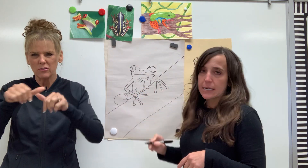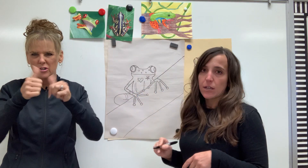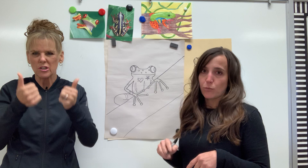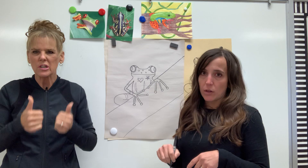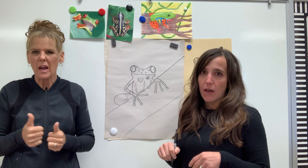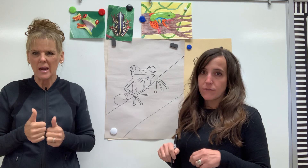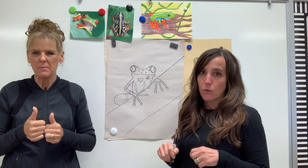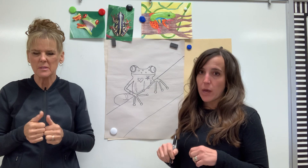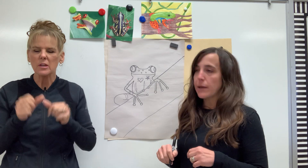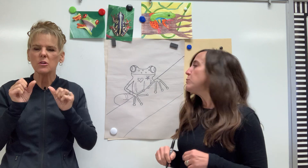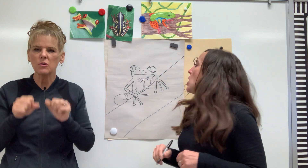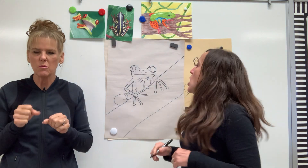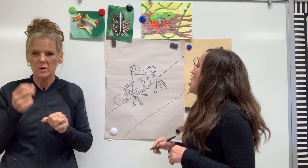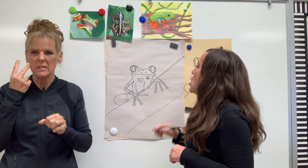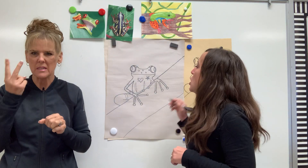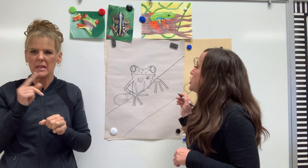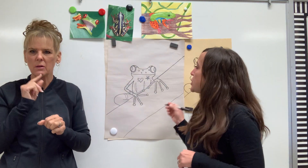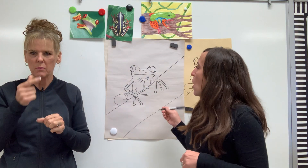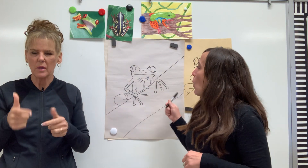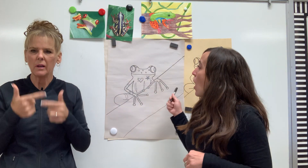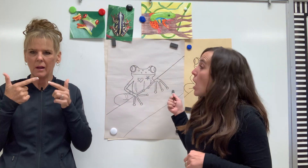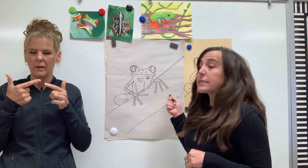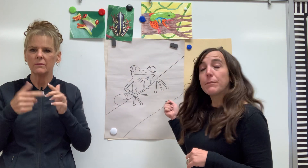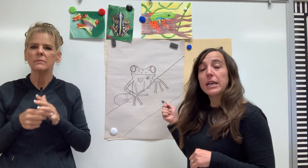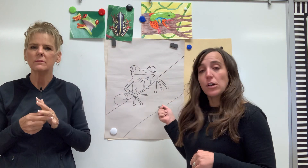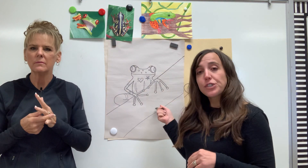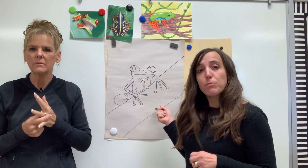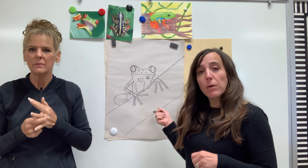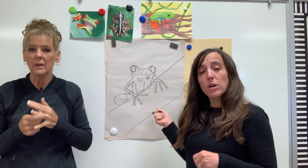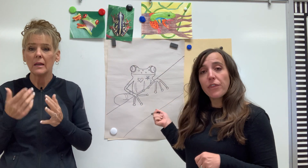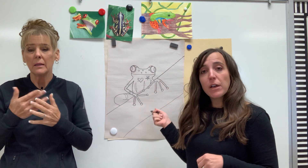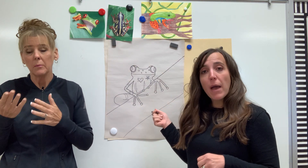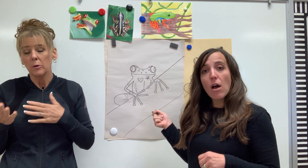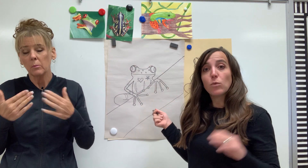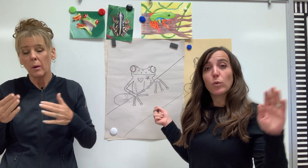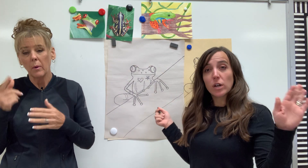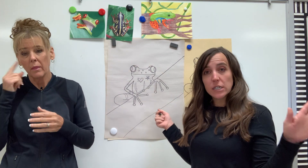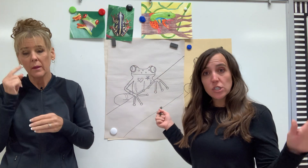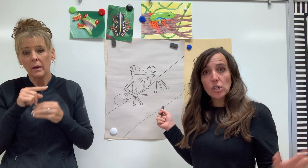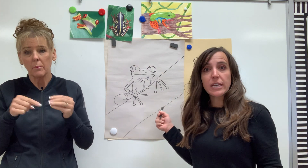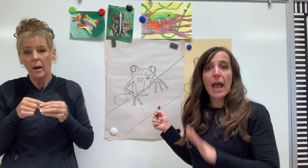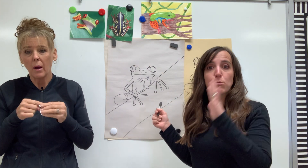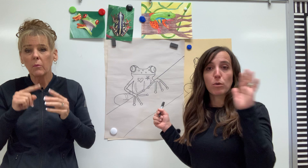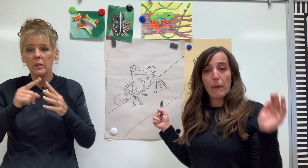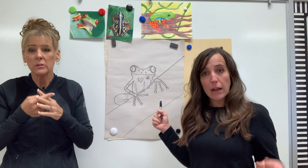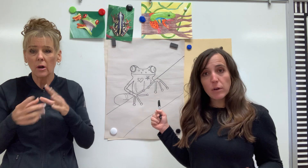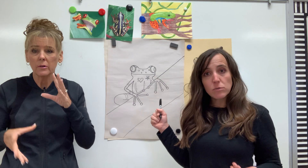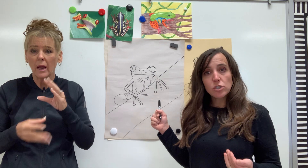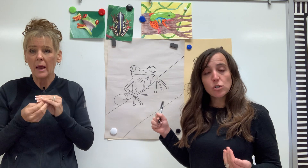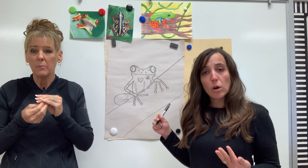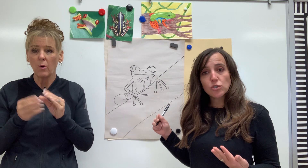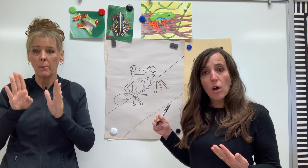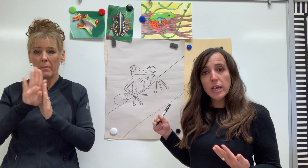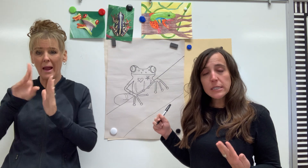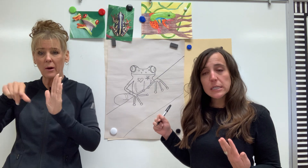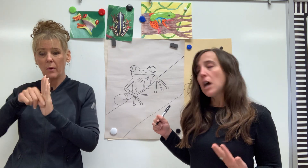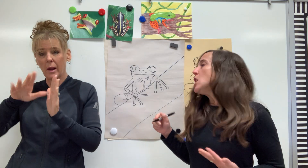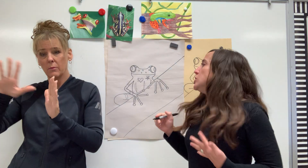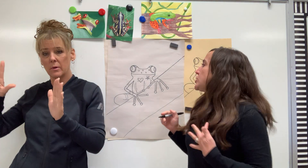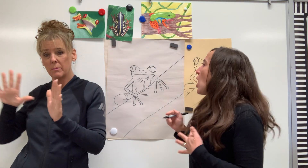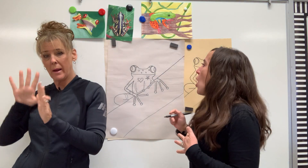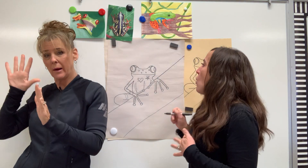might see in real life, okay? So, something else you might wanna think about, we're gonna start to add more background to our